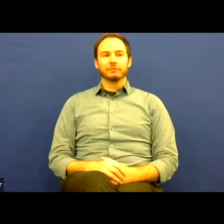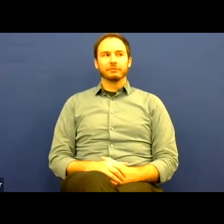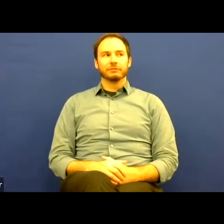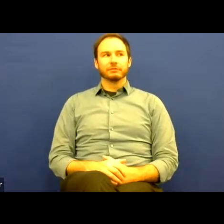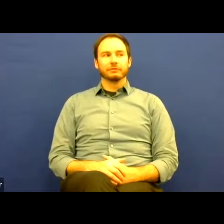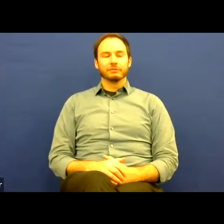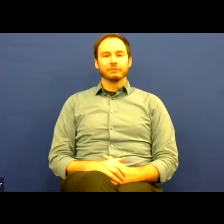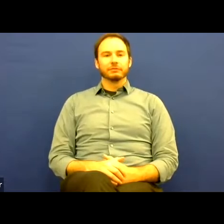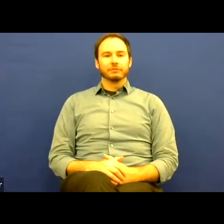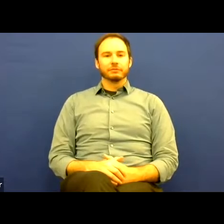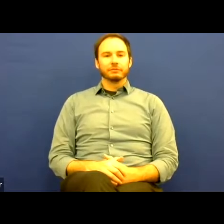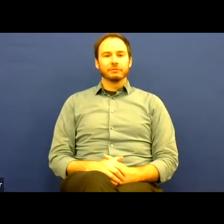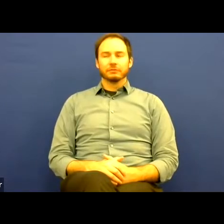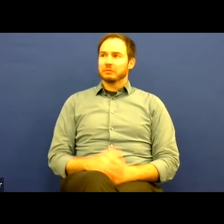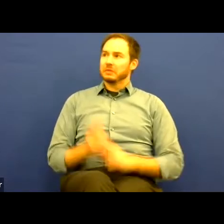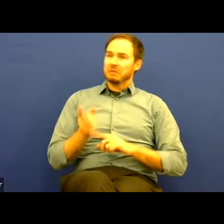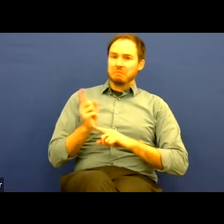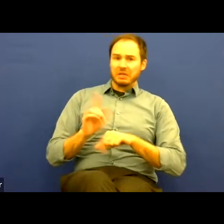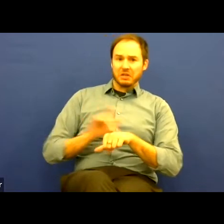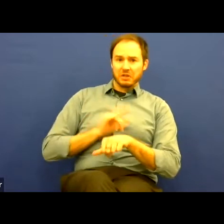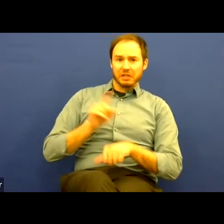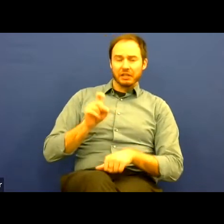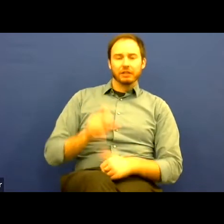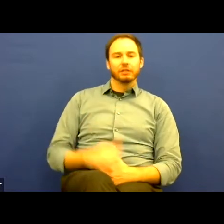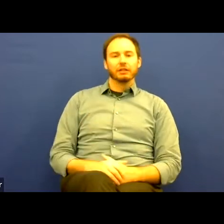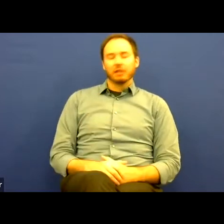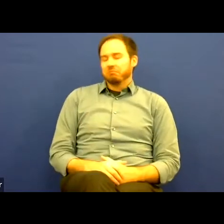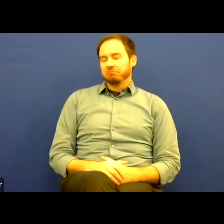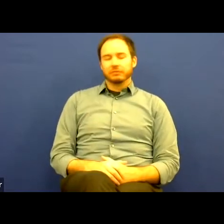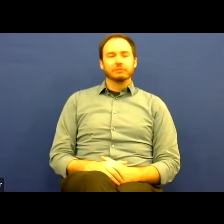In theory, starting a minute early.